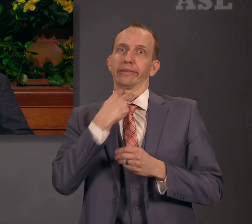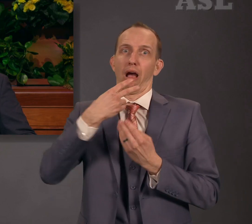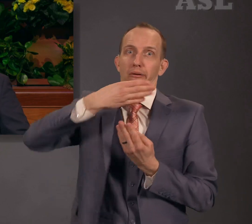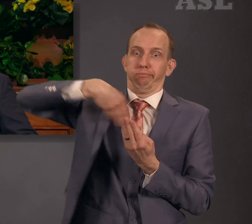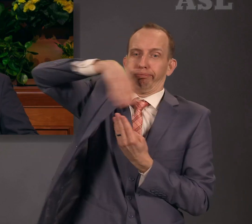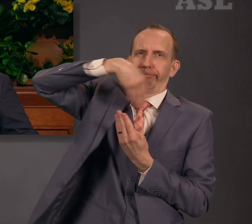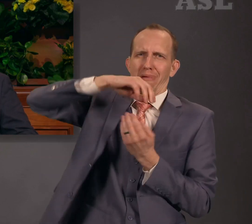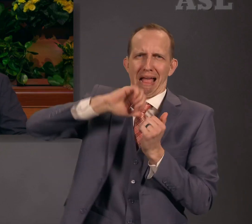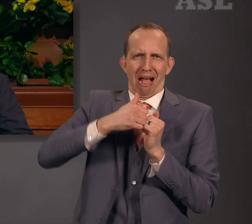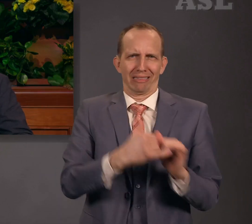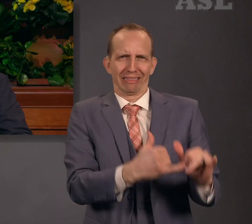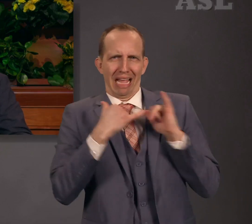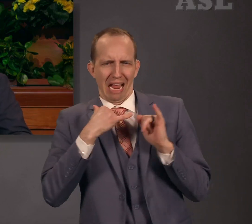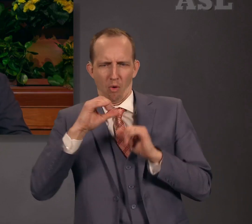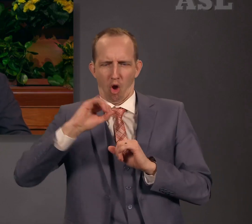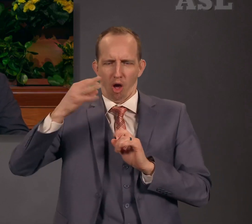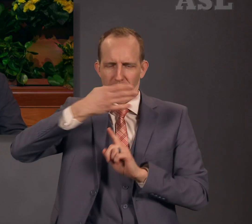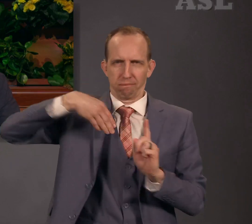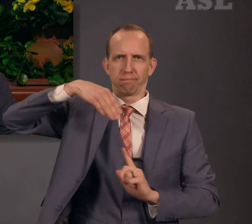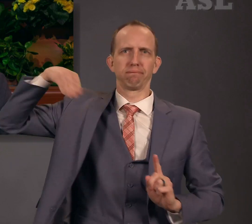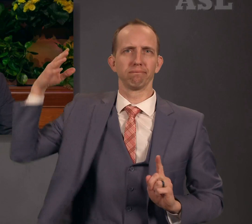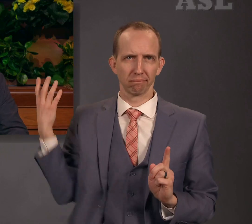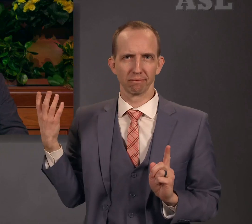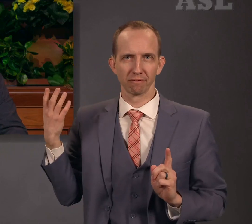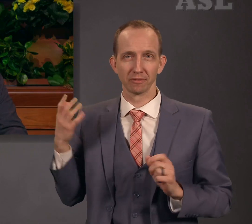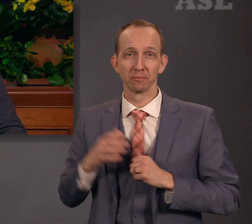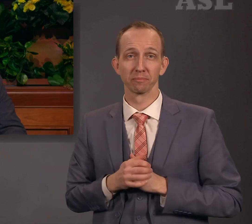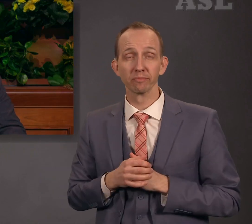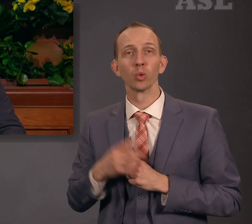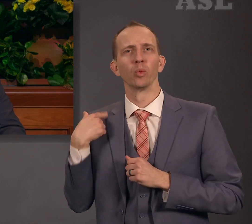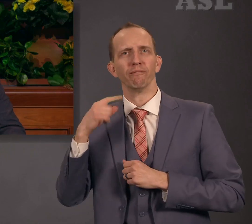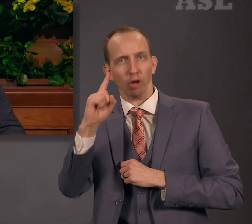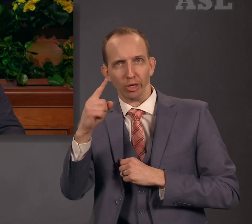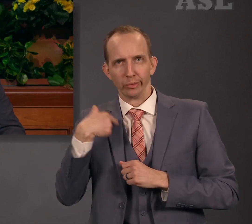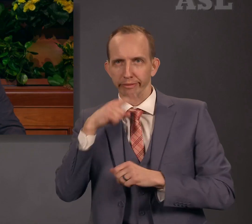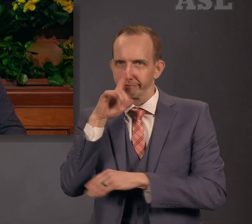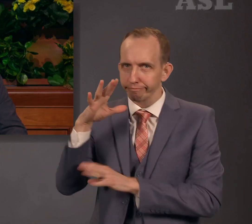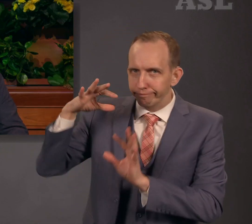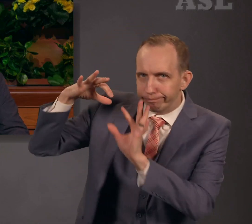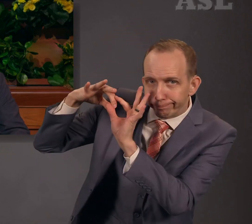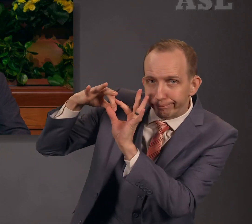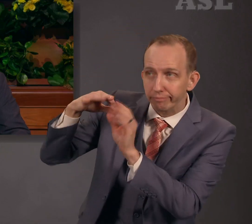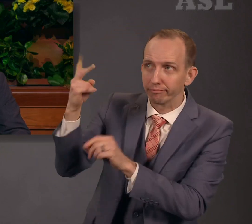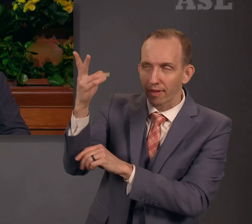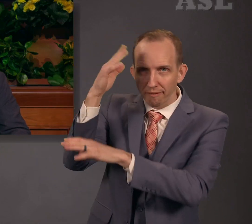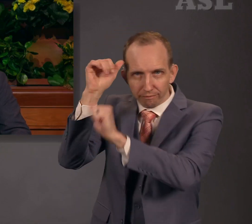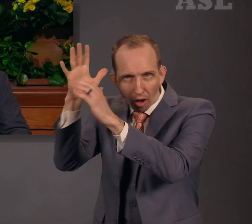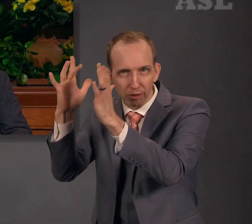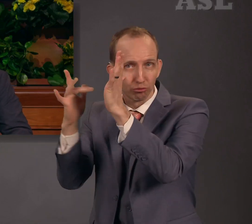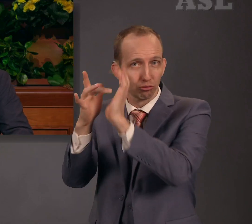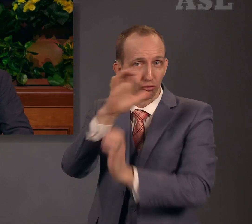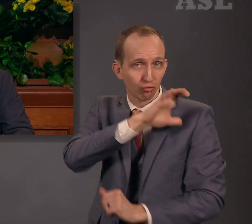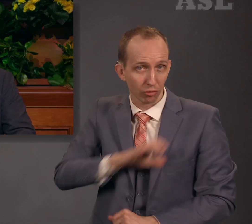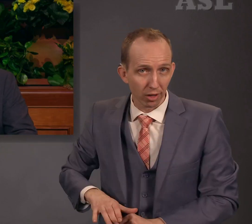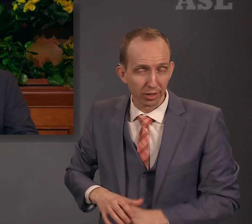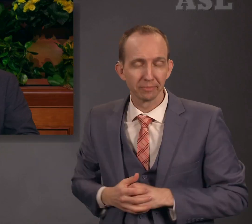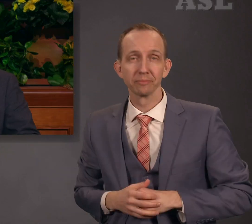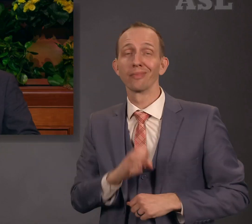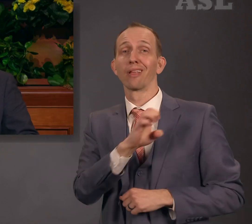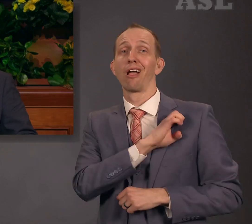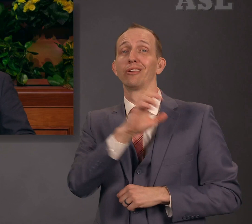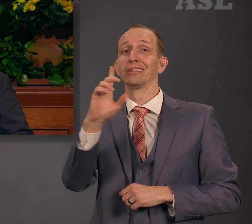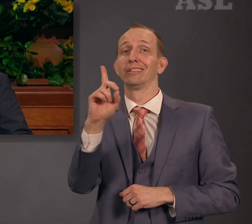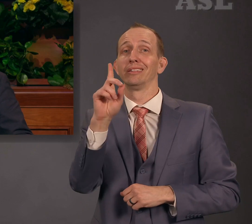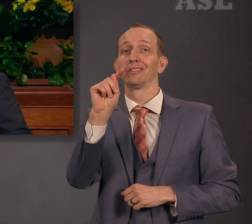can intentionally bind ourselves first and foremost to our Heavenly Father and his Son, Jesus Christ, through covenants. Elder D. Todd